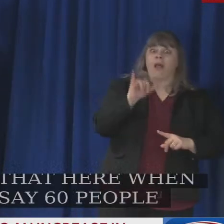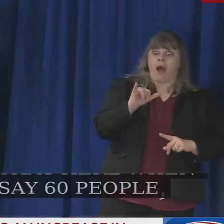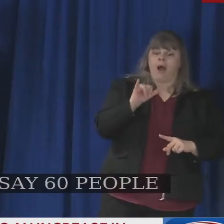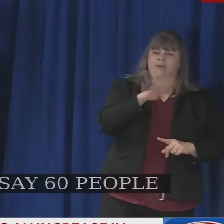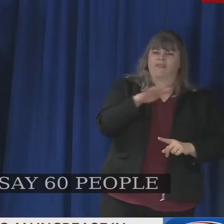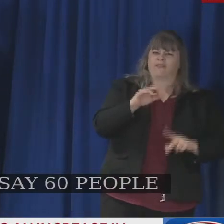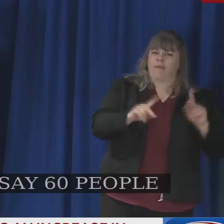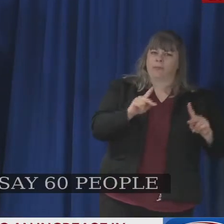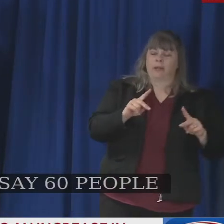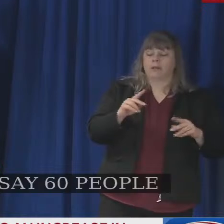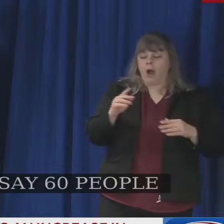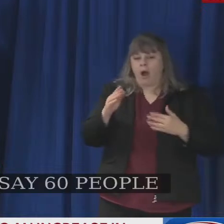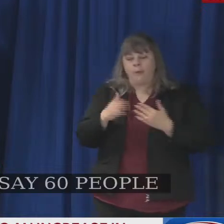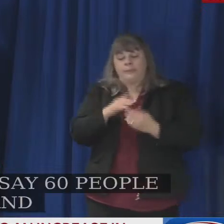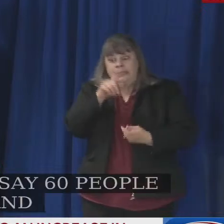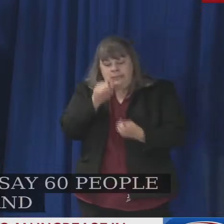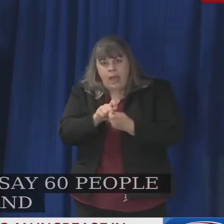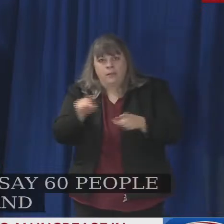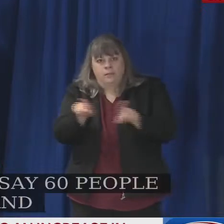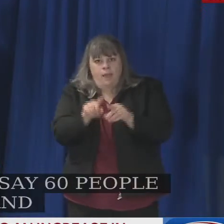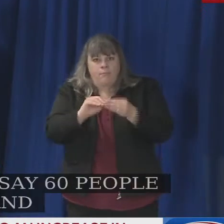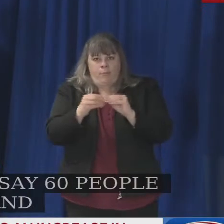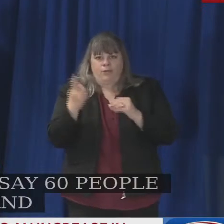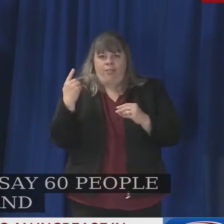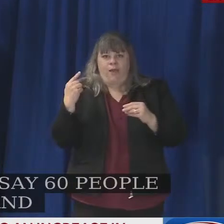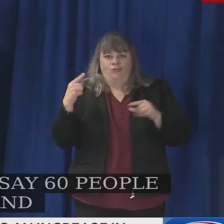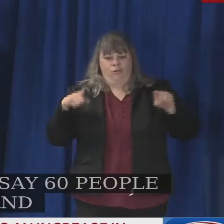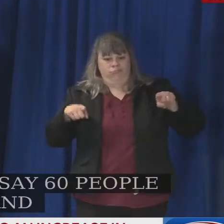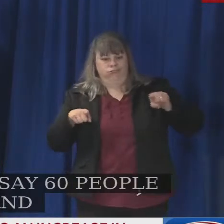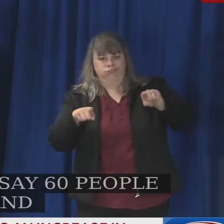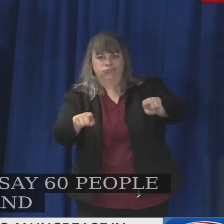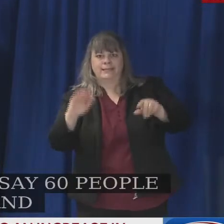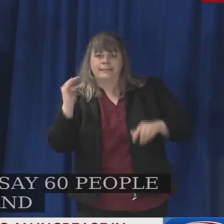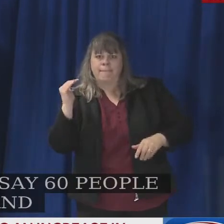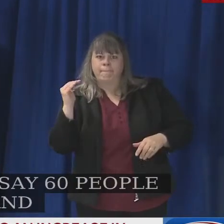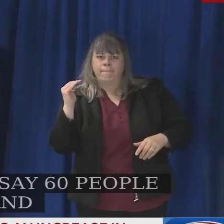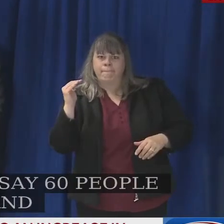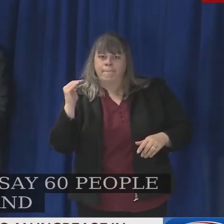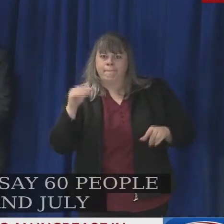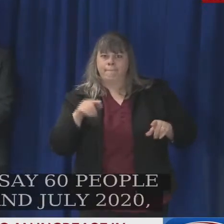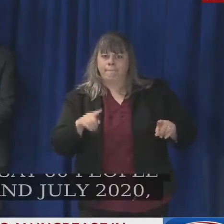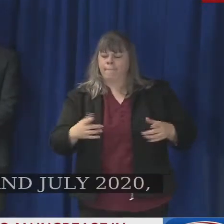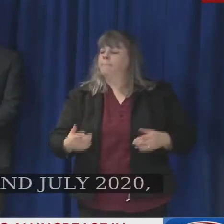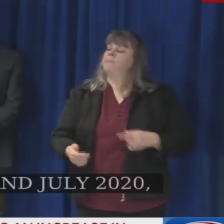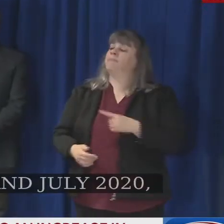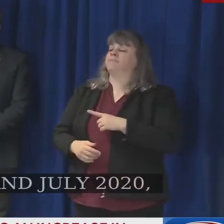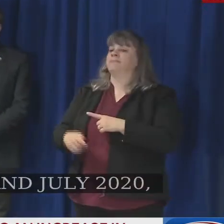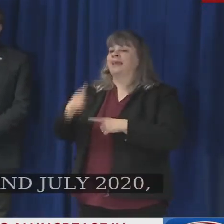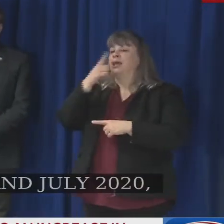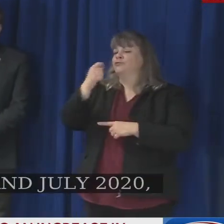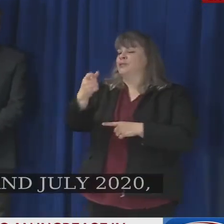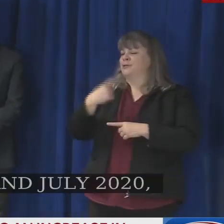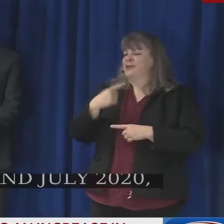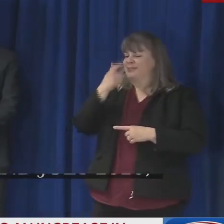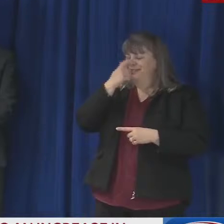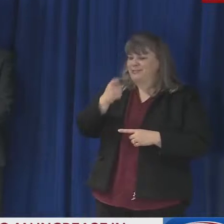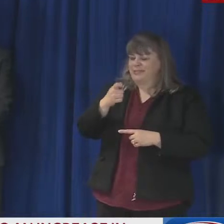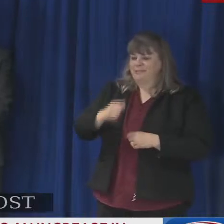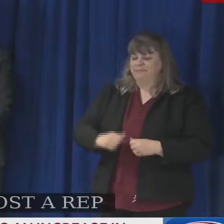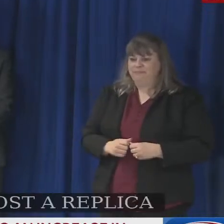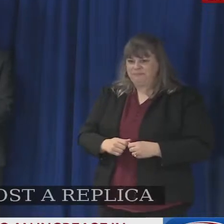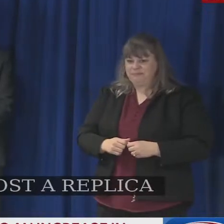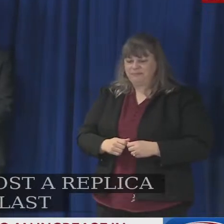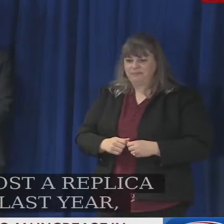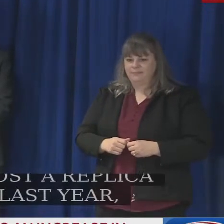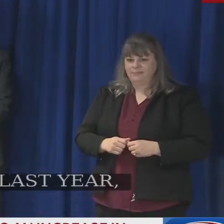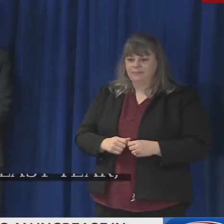seeing almost an exact replica of what happened last year, right? Well, it's an interesting question, and when we look at the numbers, we